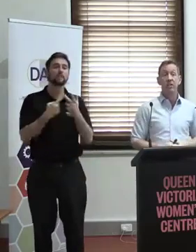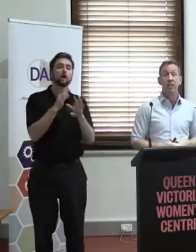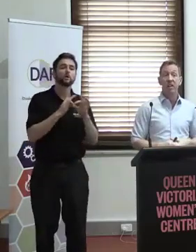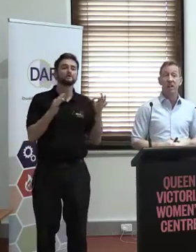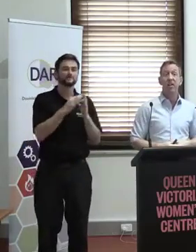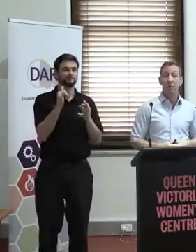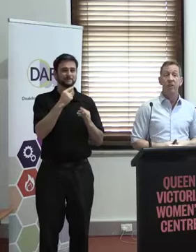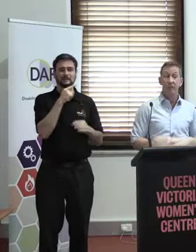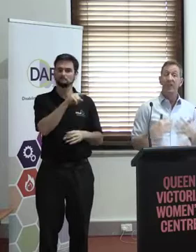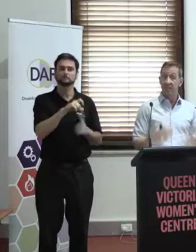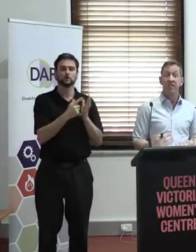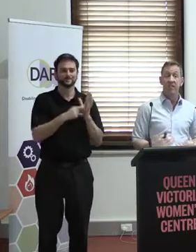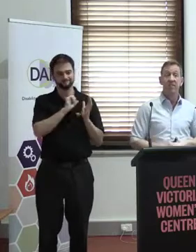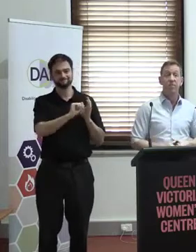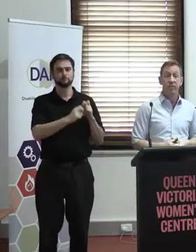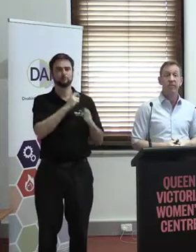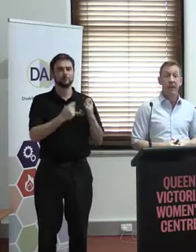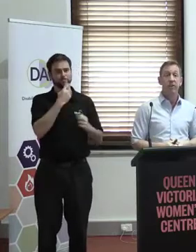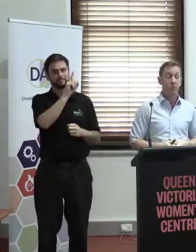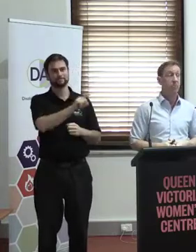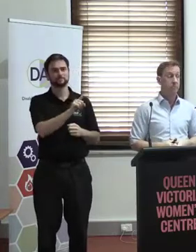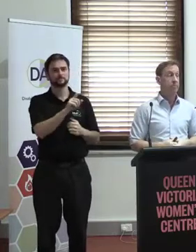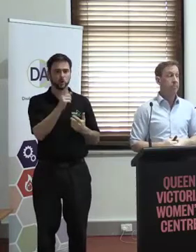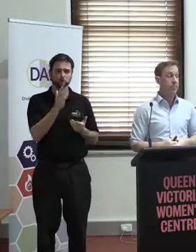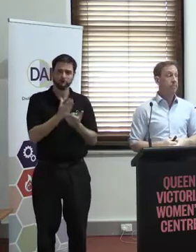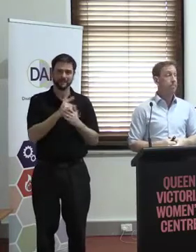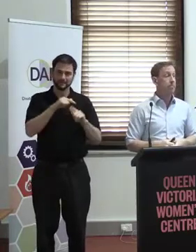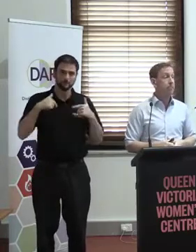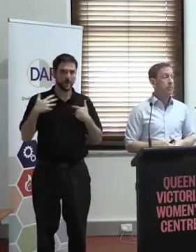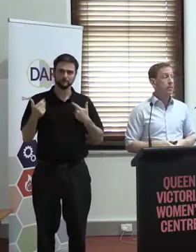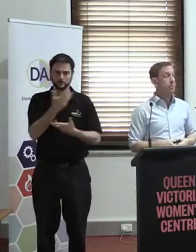valid question, and I think one that we need to discuss in more detail.